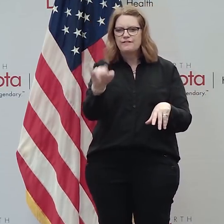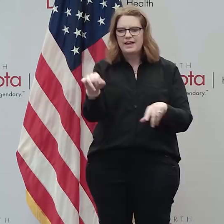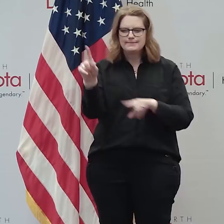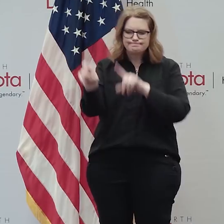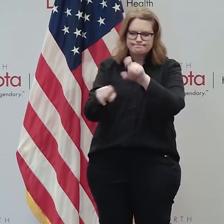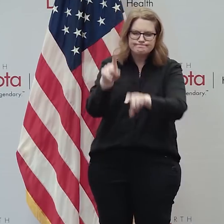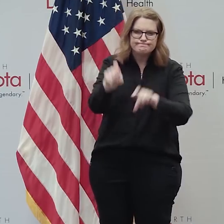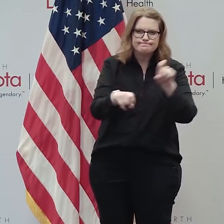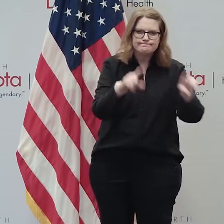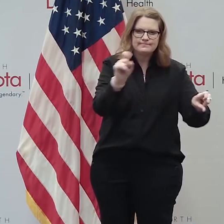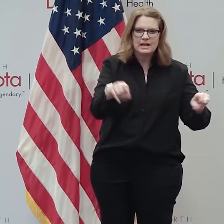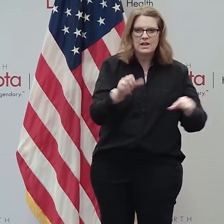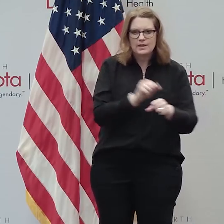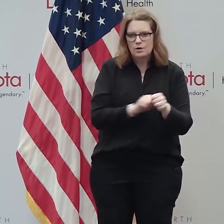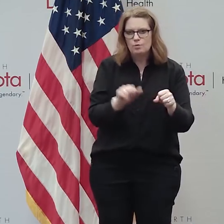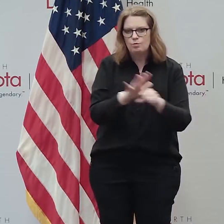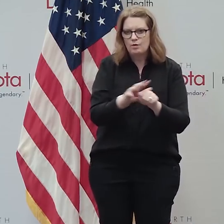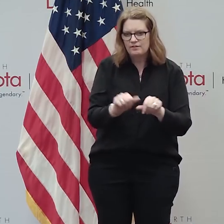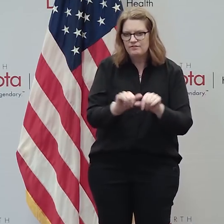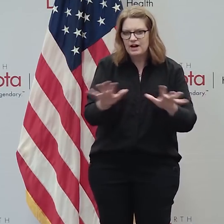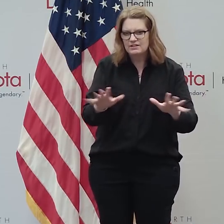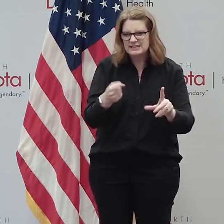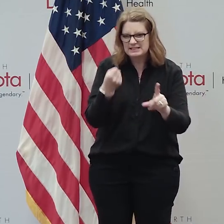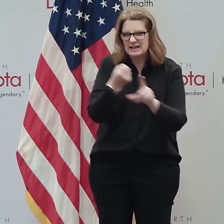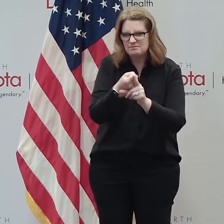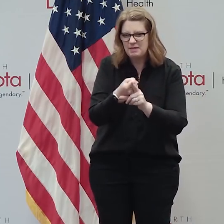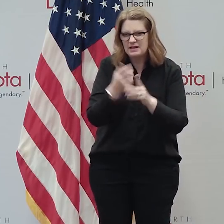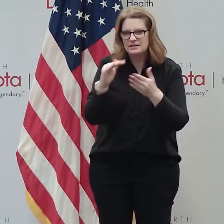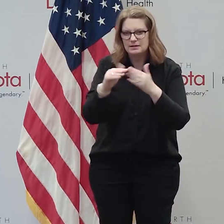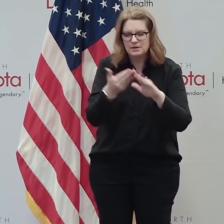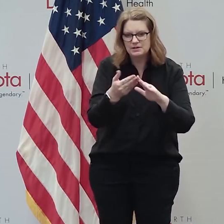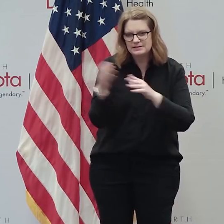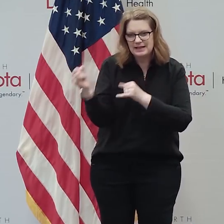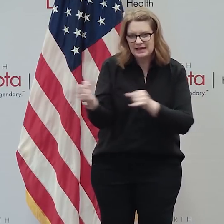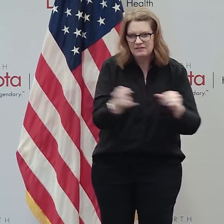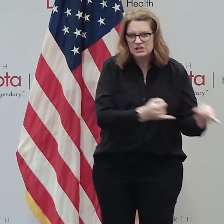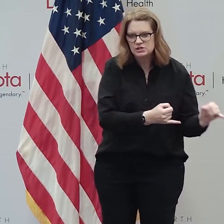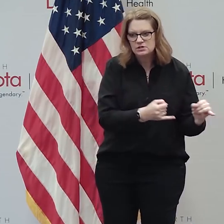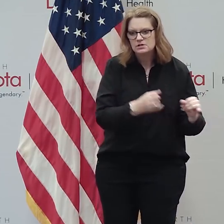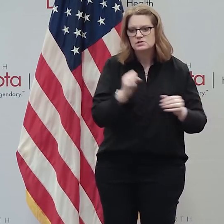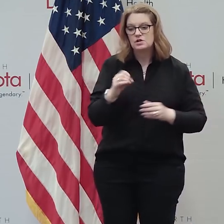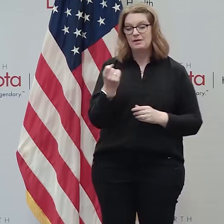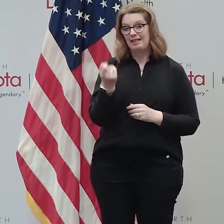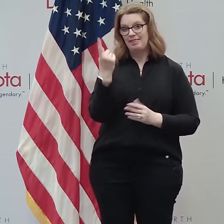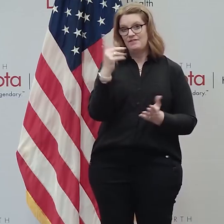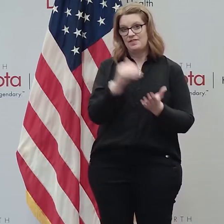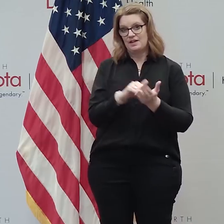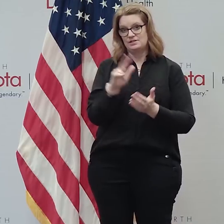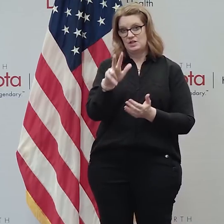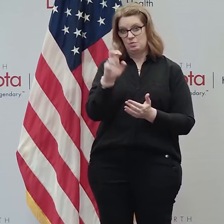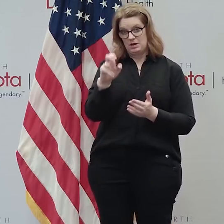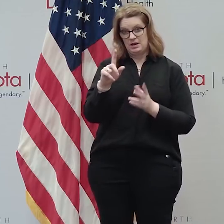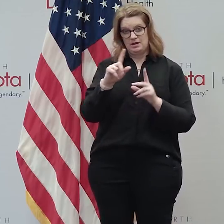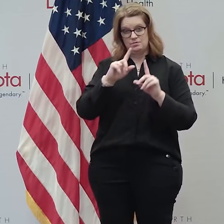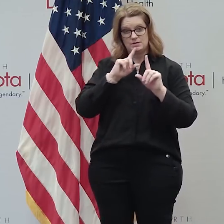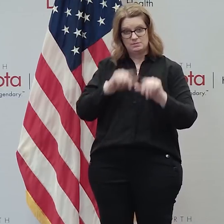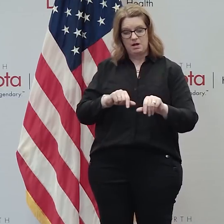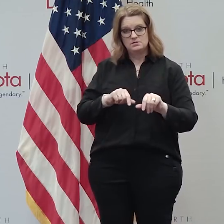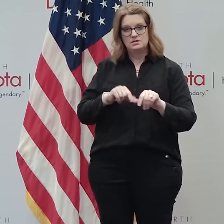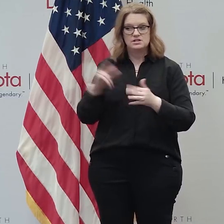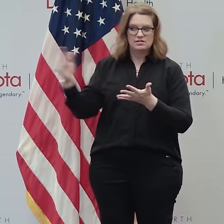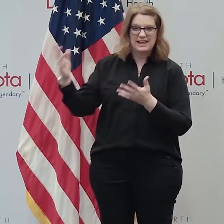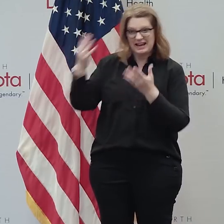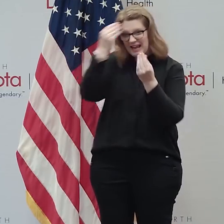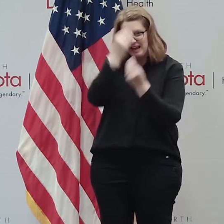coronavirus pandemic has impacted communities and individuals. The information gleaned from these 11,300 responses will help